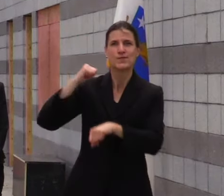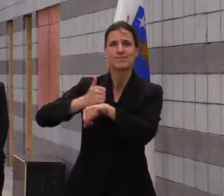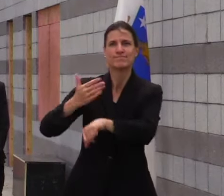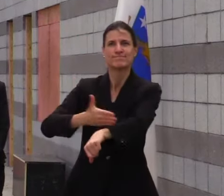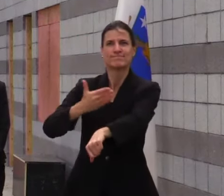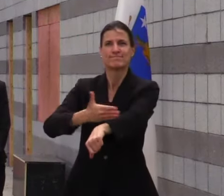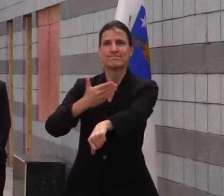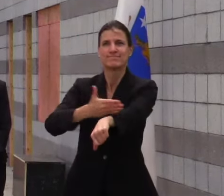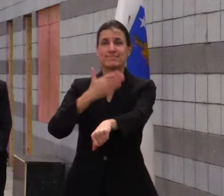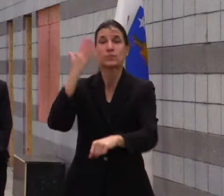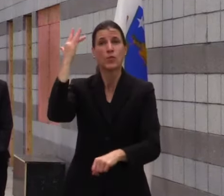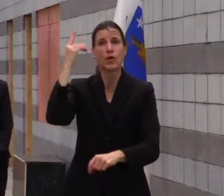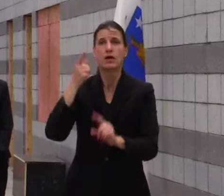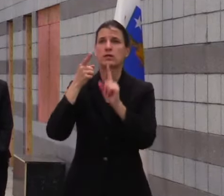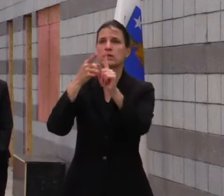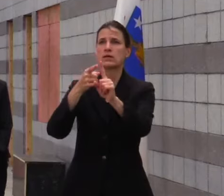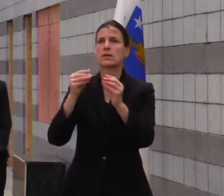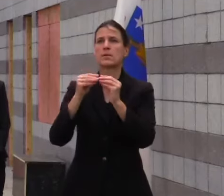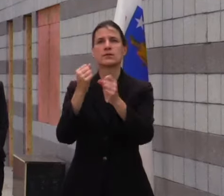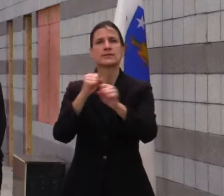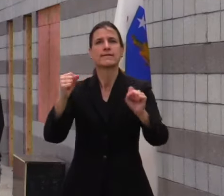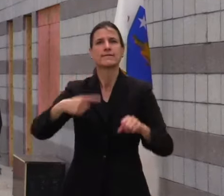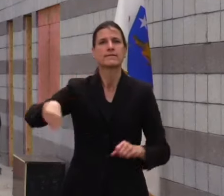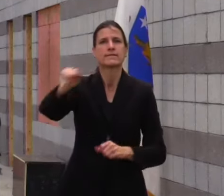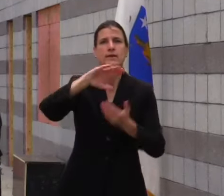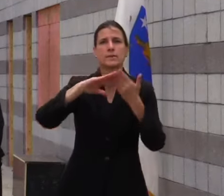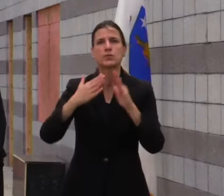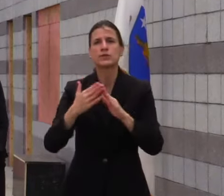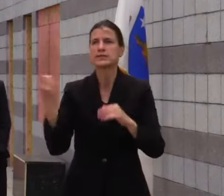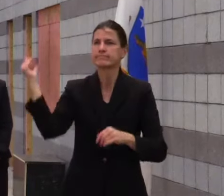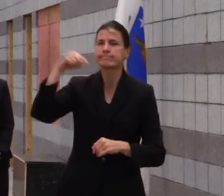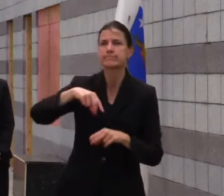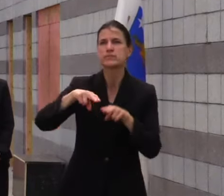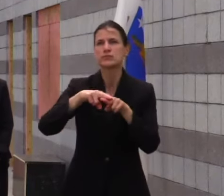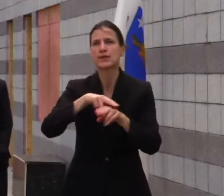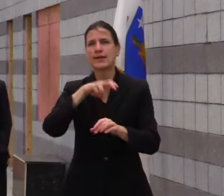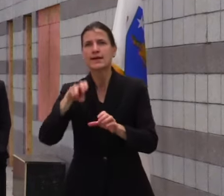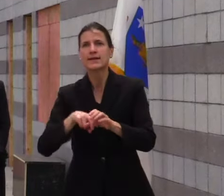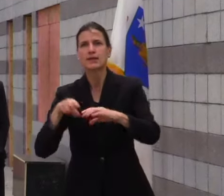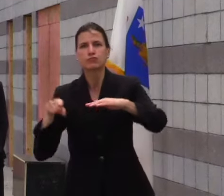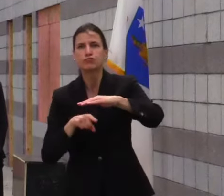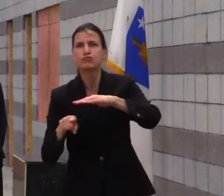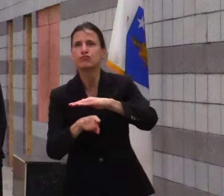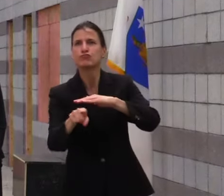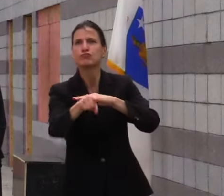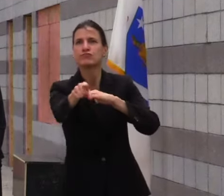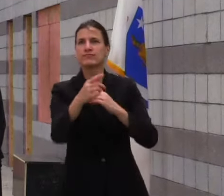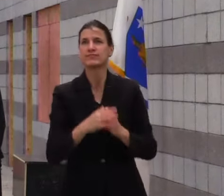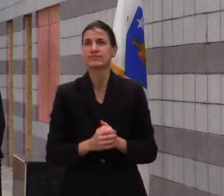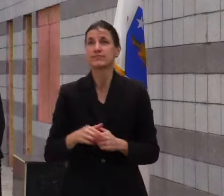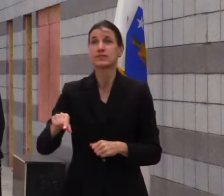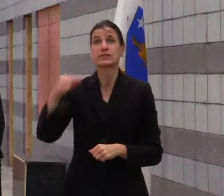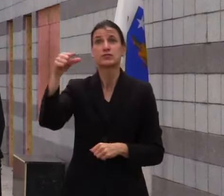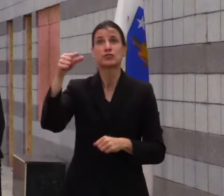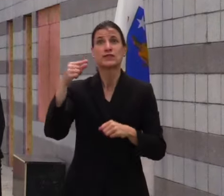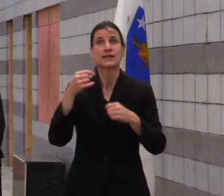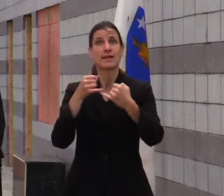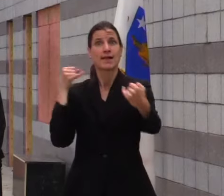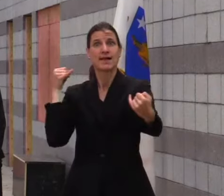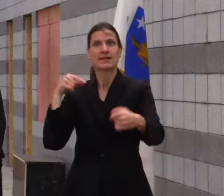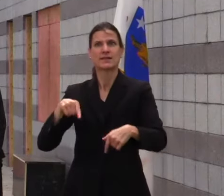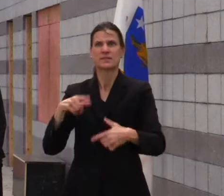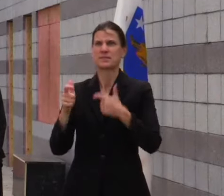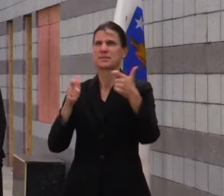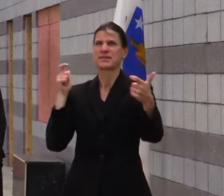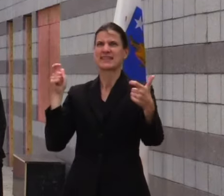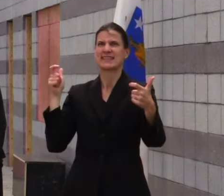reliable service. The Green Line Extension project, while a lot bigger than many of these other